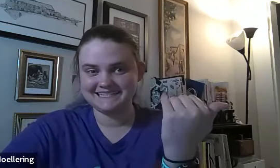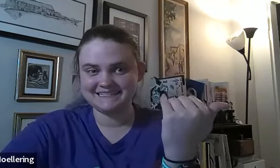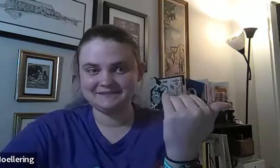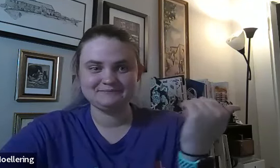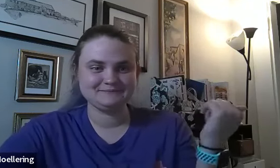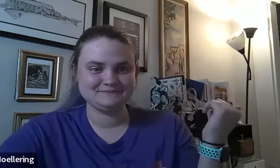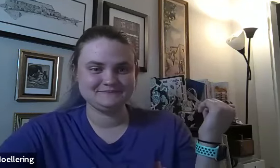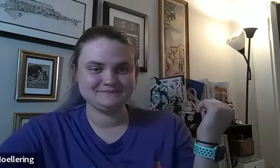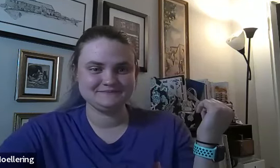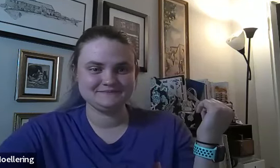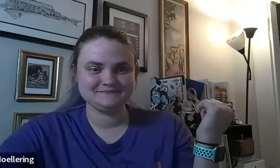16,